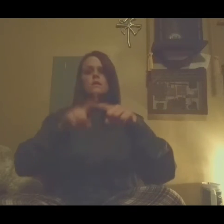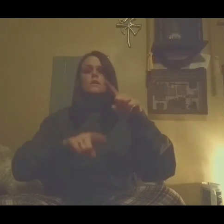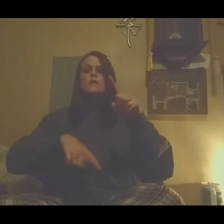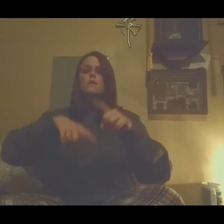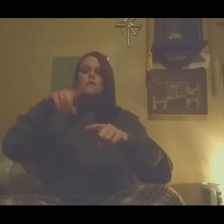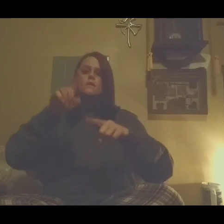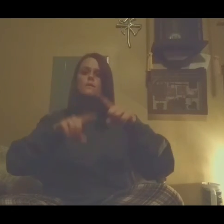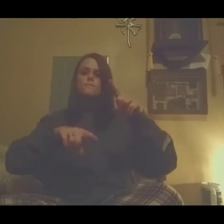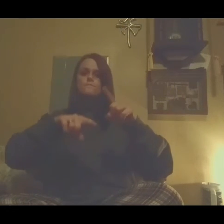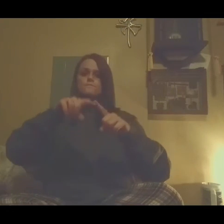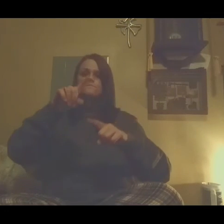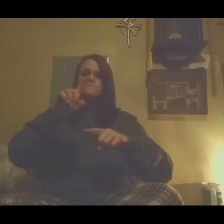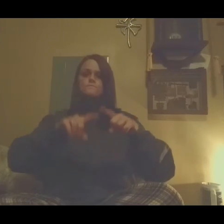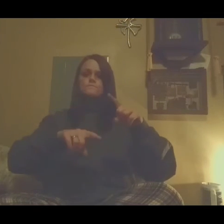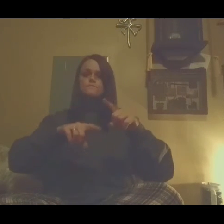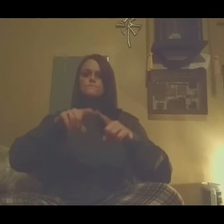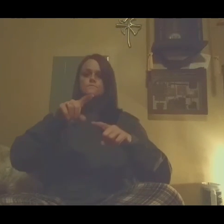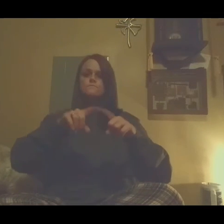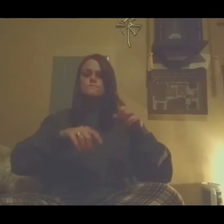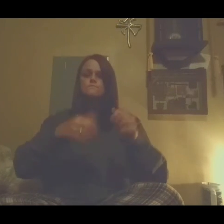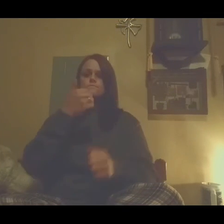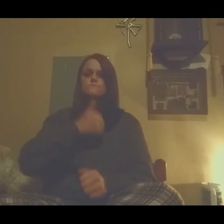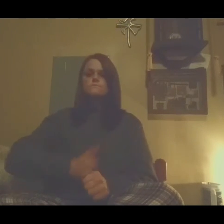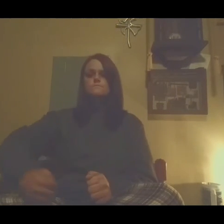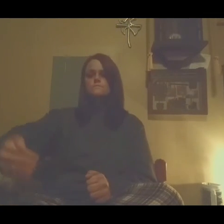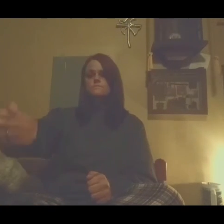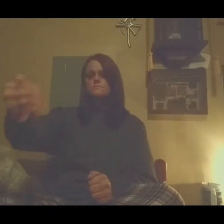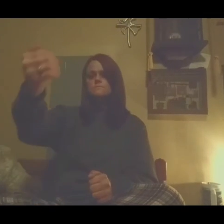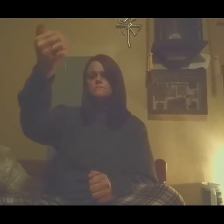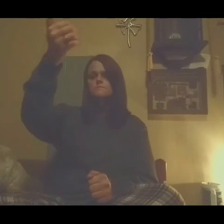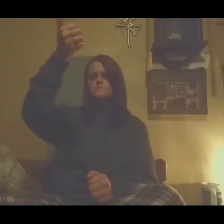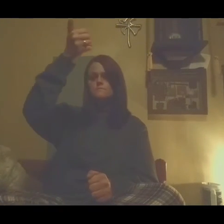can't I